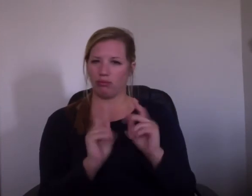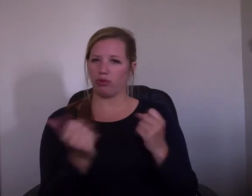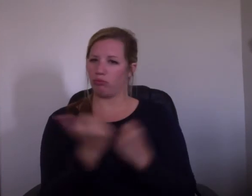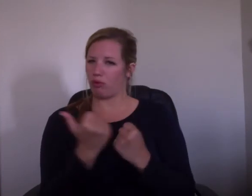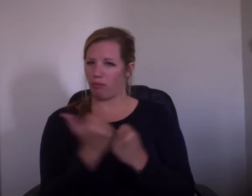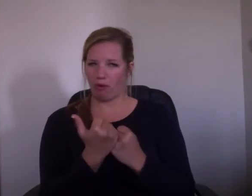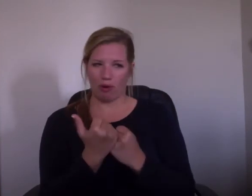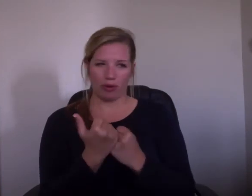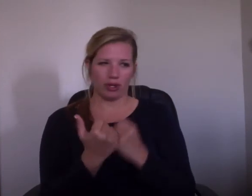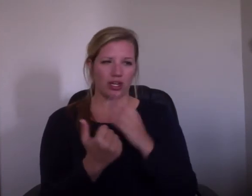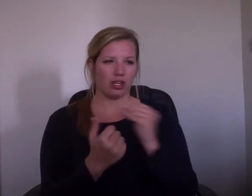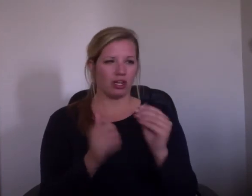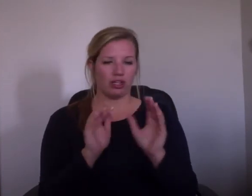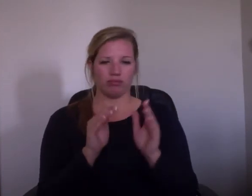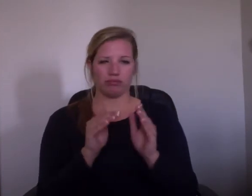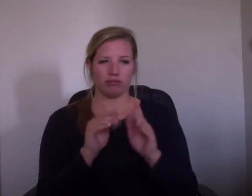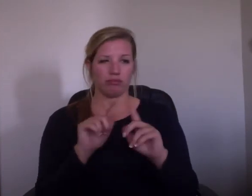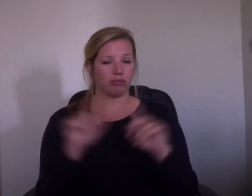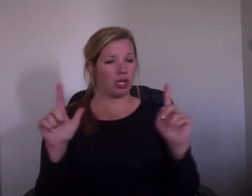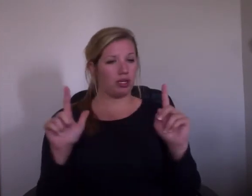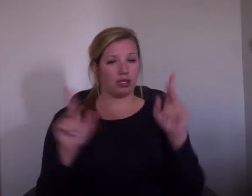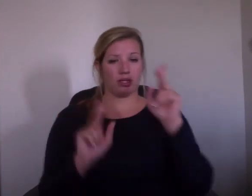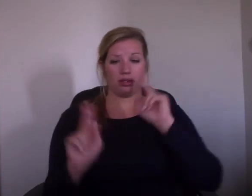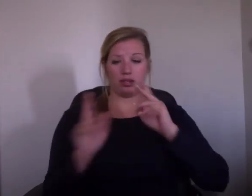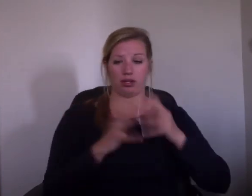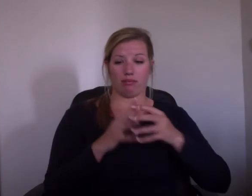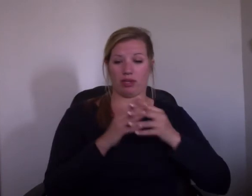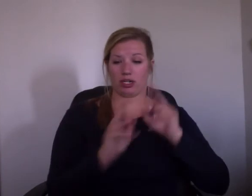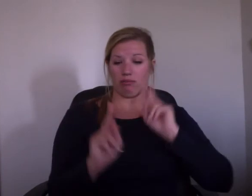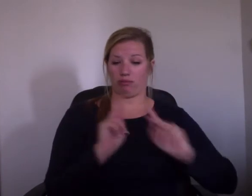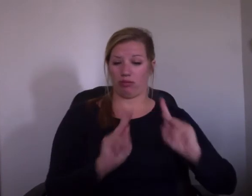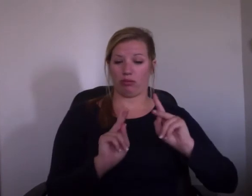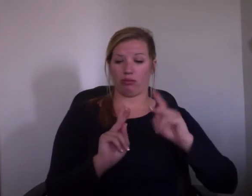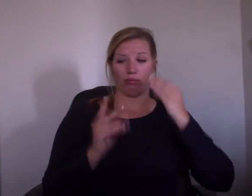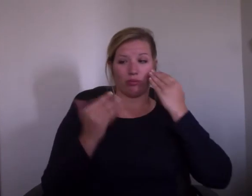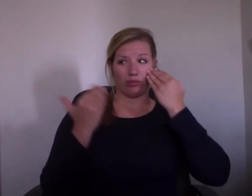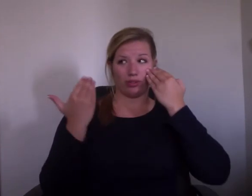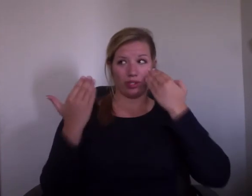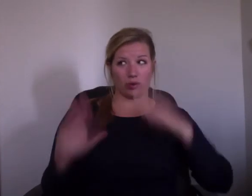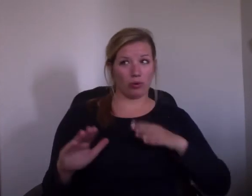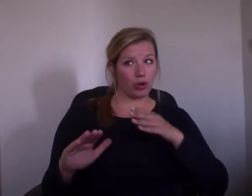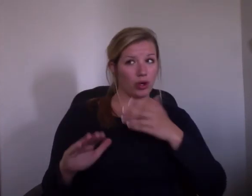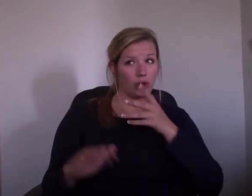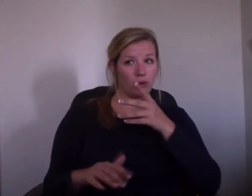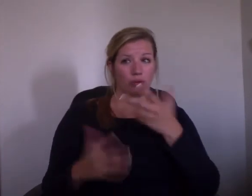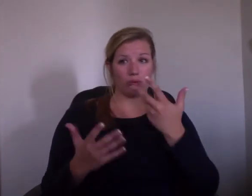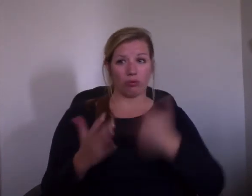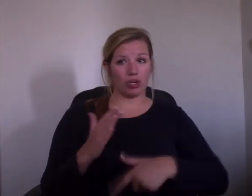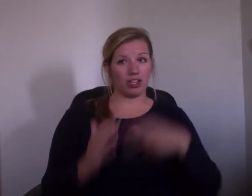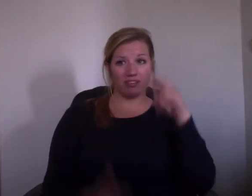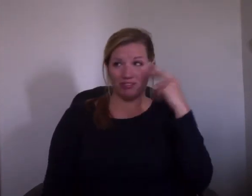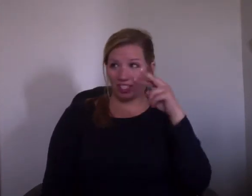the American public did not want to know about Vietnam. They weren't told much about Vietnam. But when they were told about Vietnam, they were told